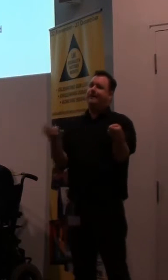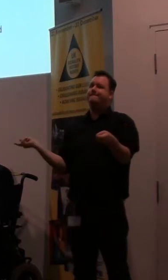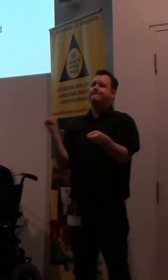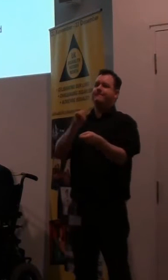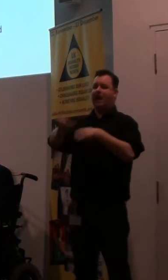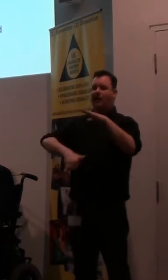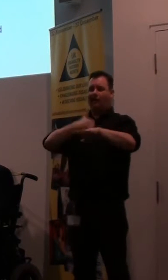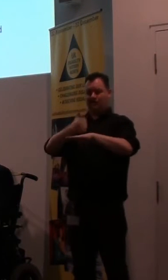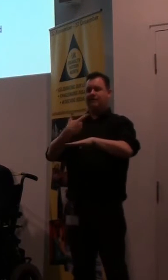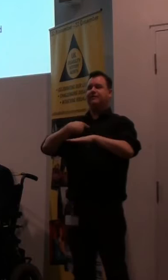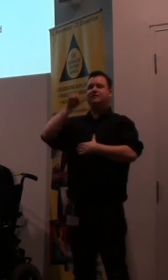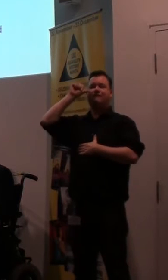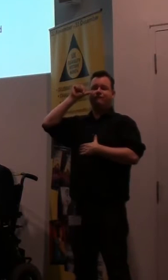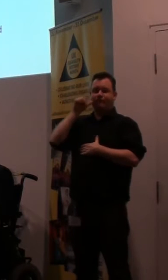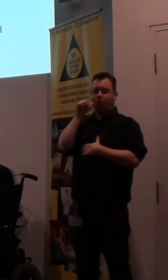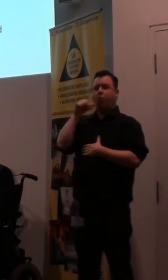corrupt, fraudulent